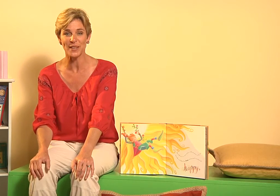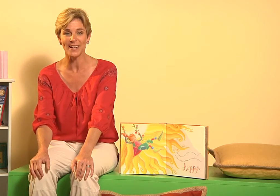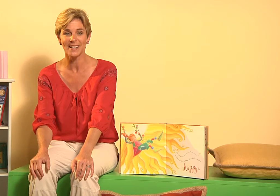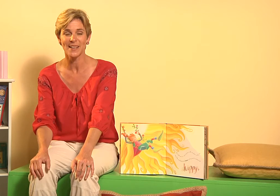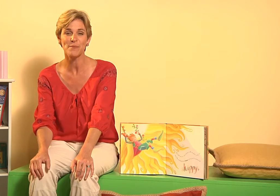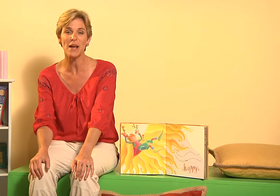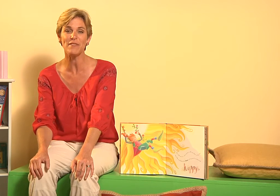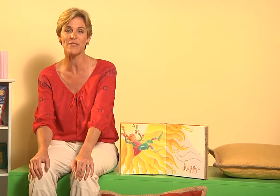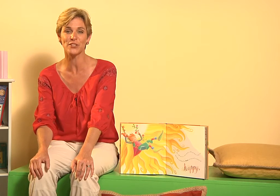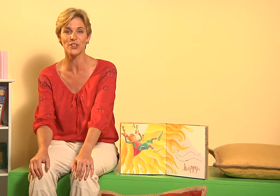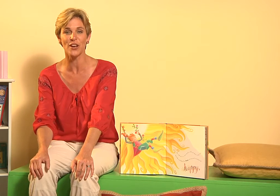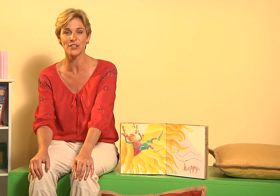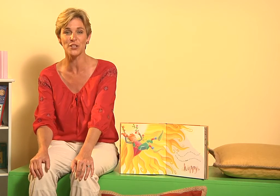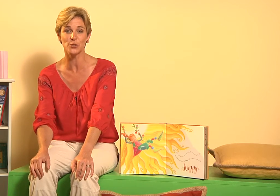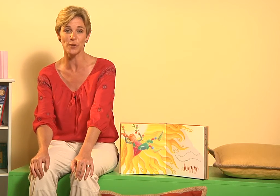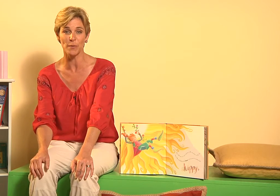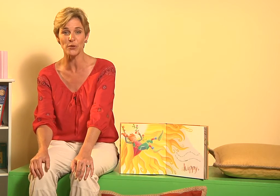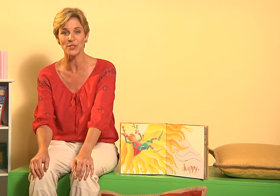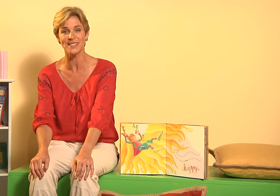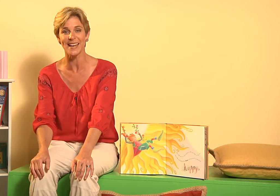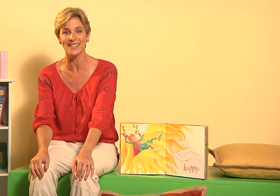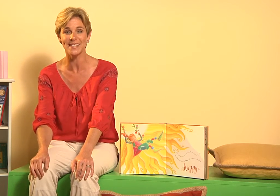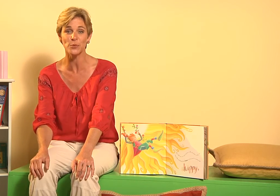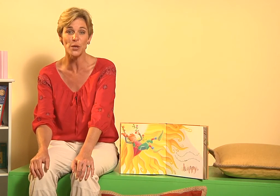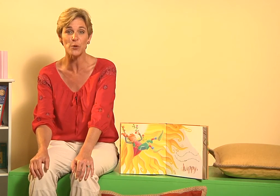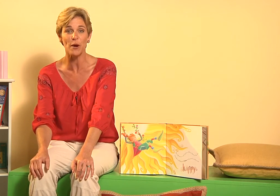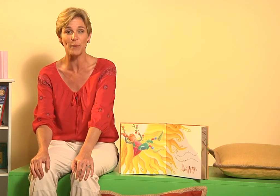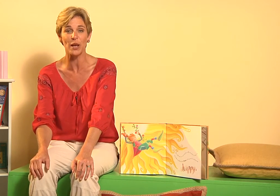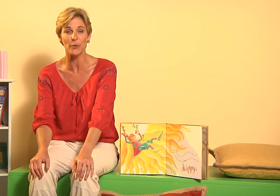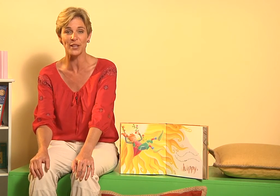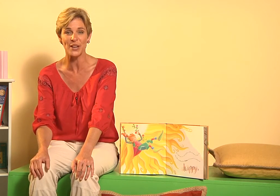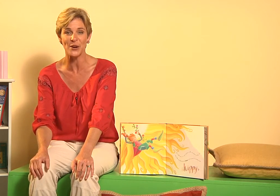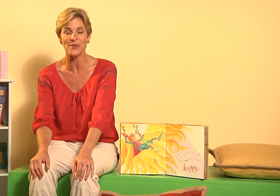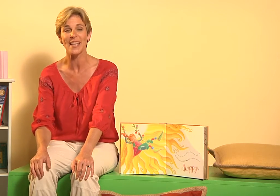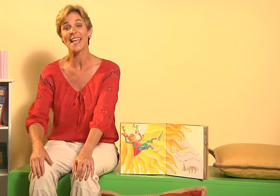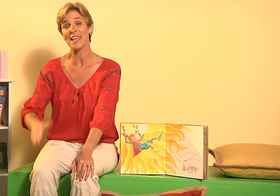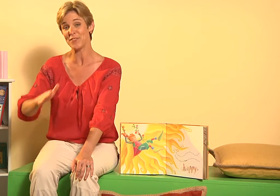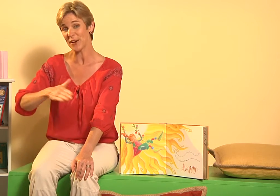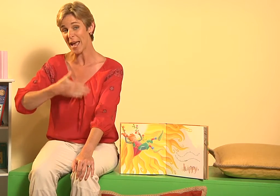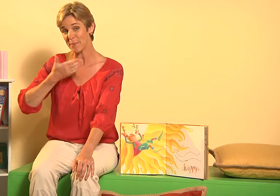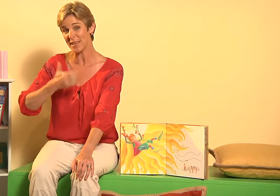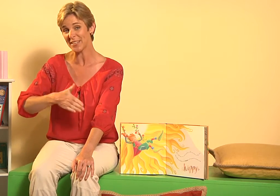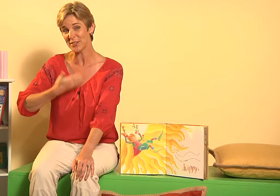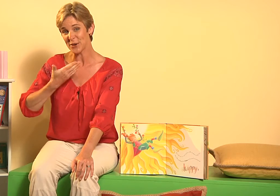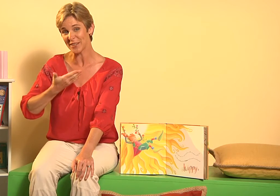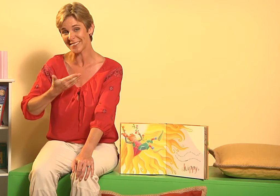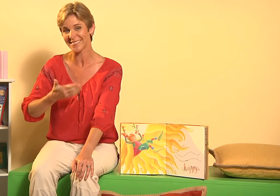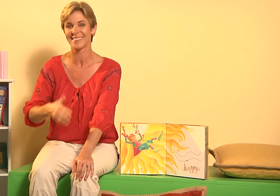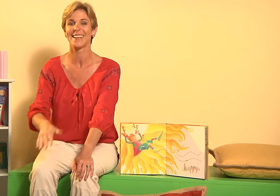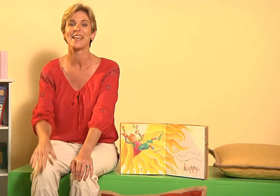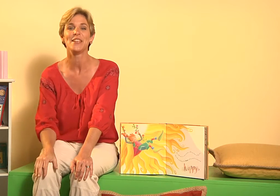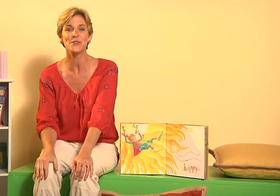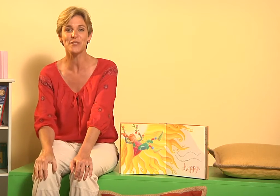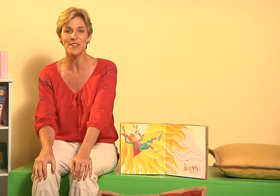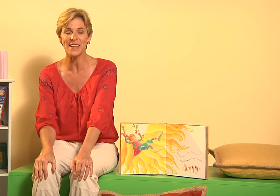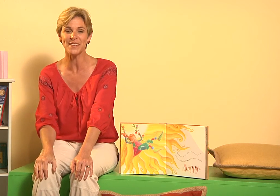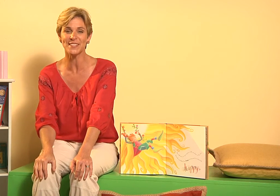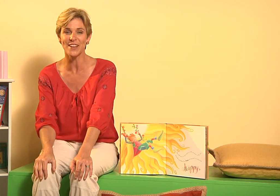week. My favorite song to use with emotion signs is one you probably already know, If You're Happy and You Know It. You can find this